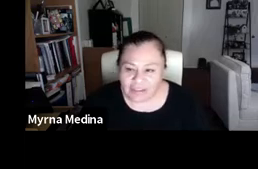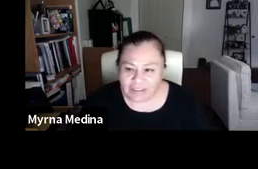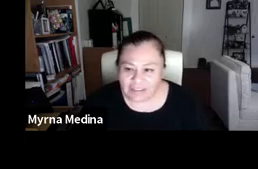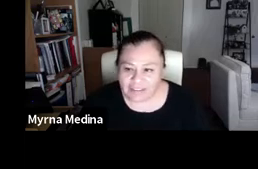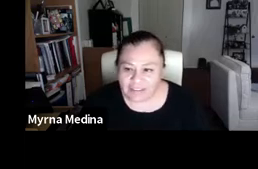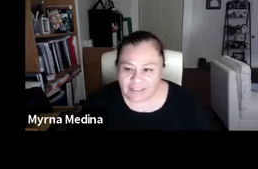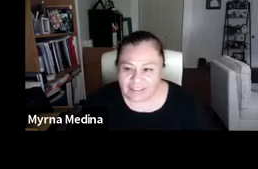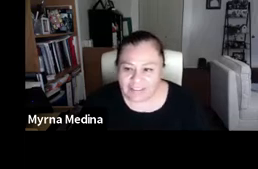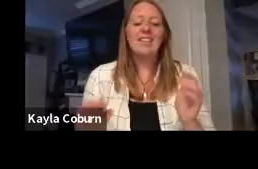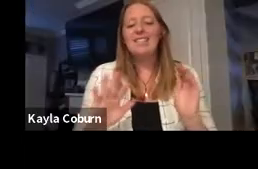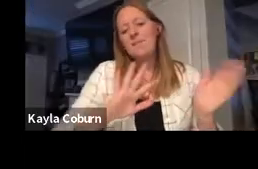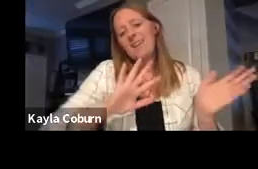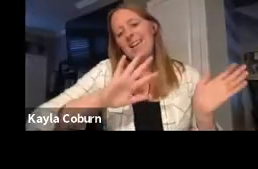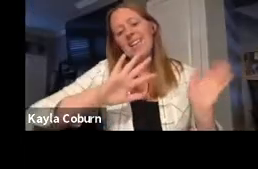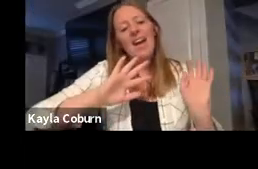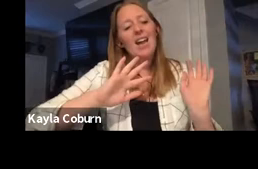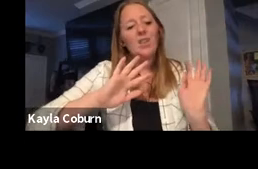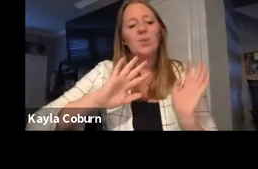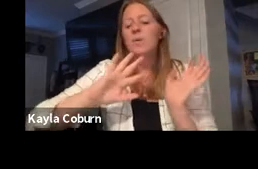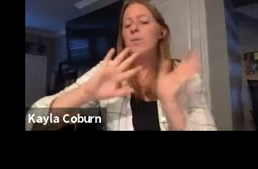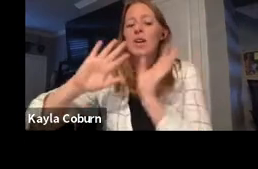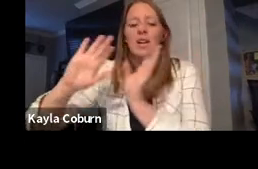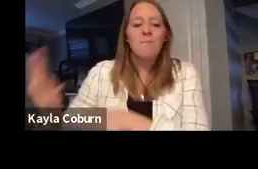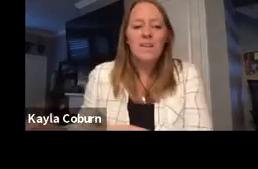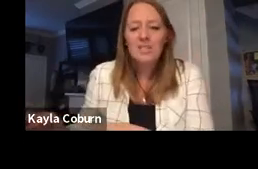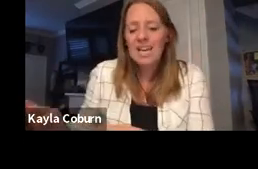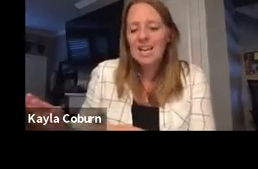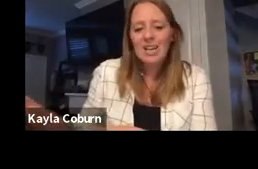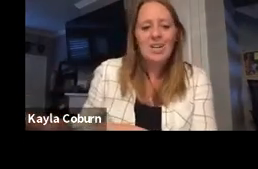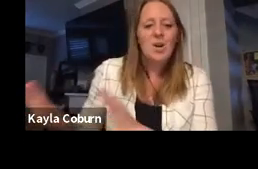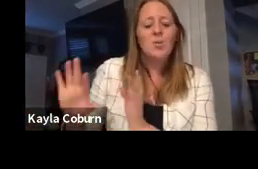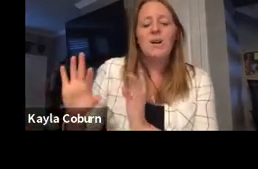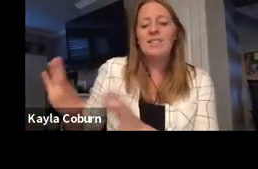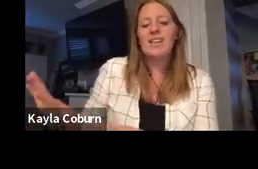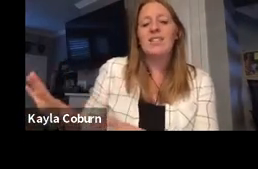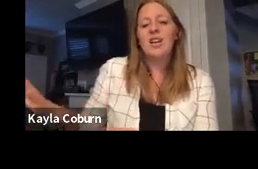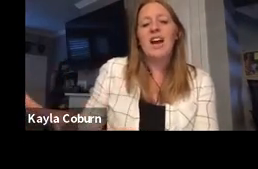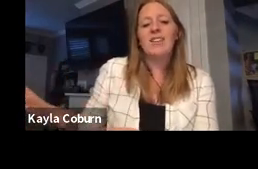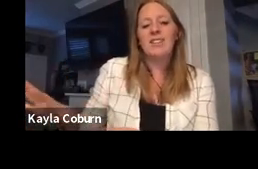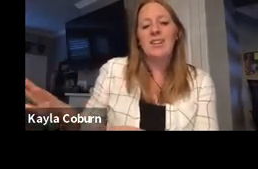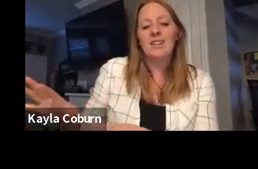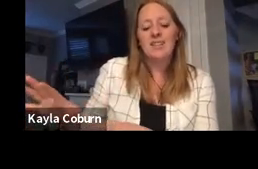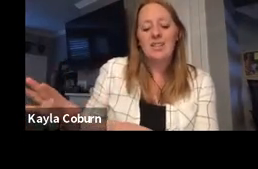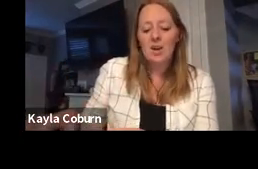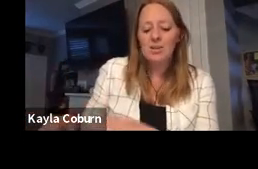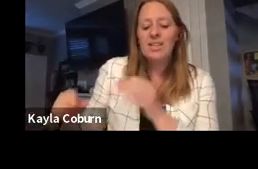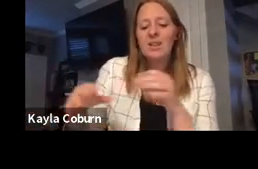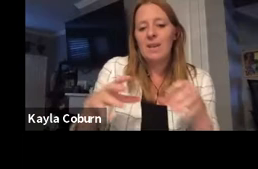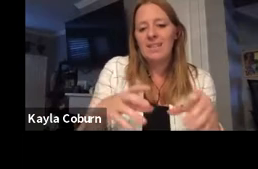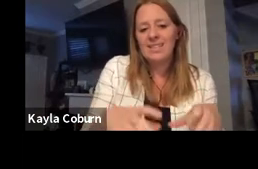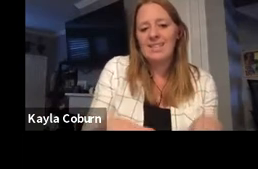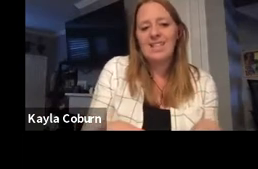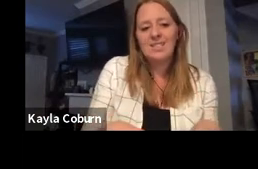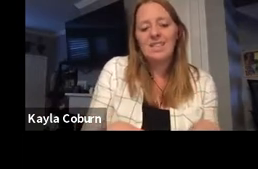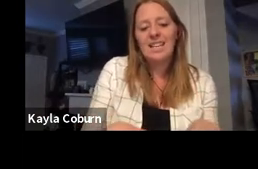jugar. That is something that you would be working on much later once a child knows that they're